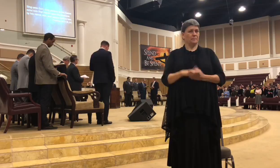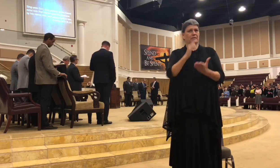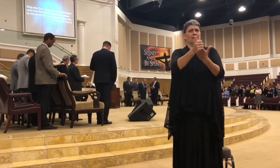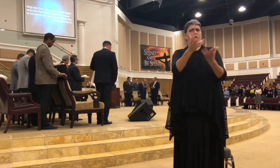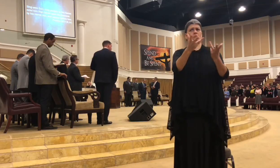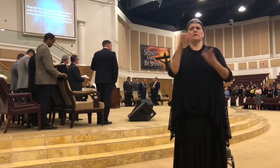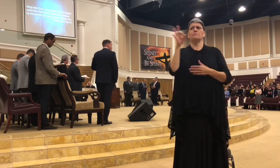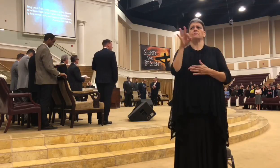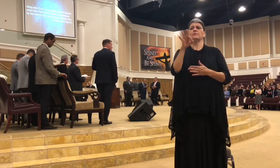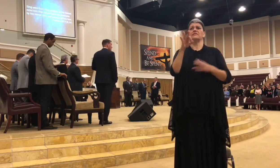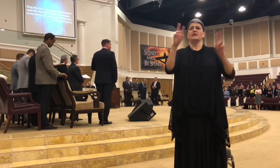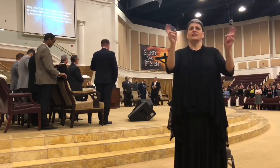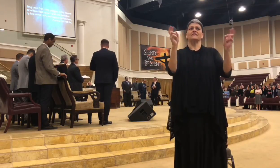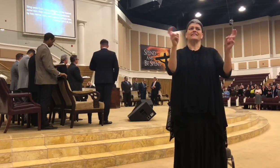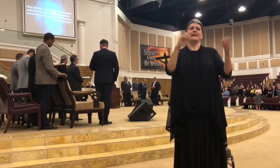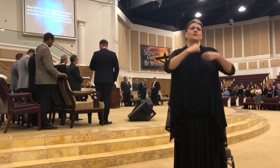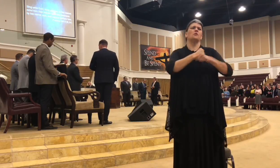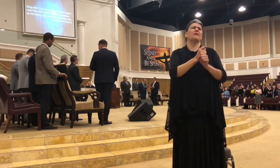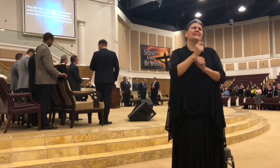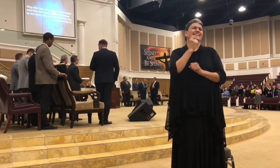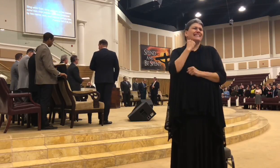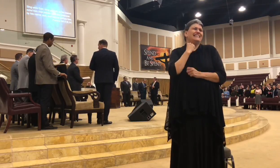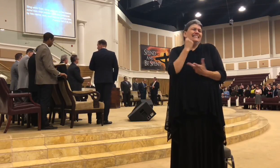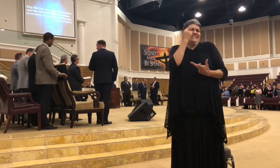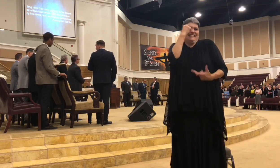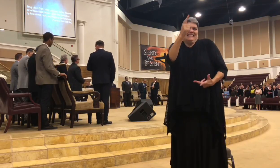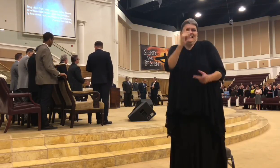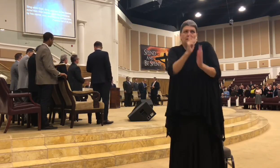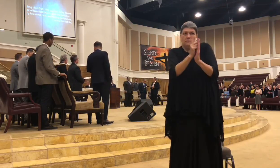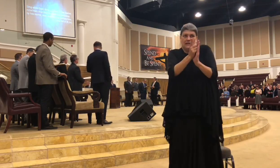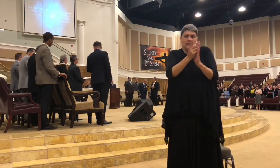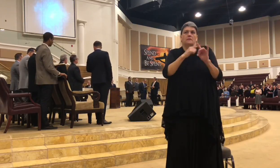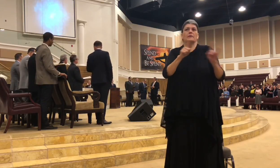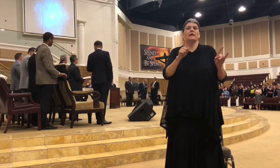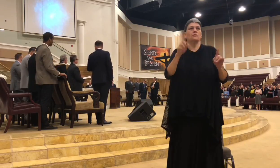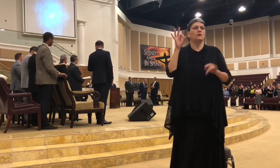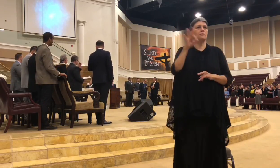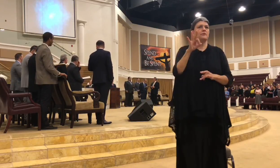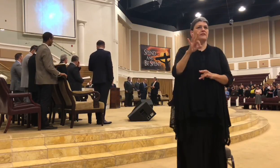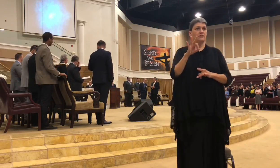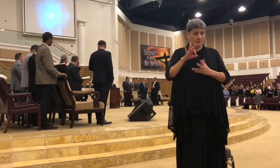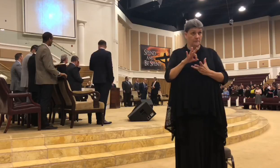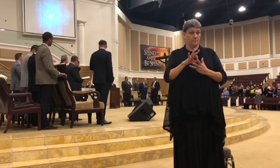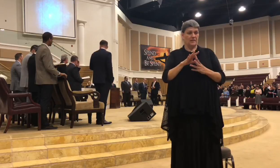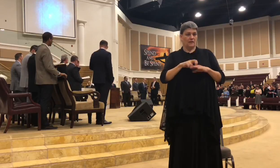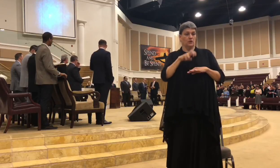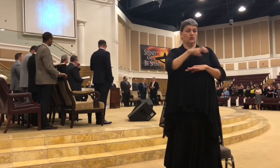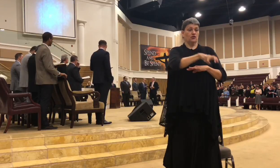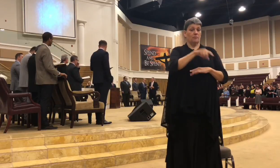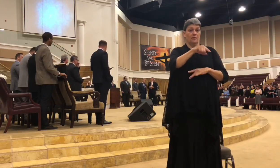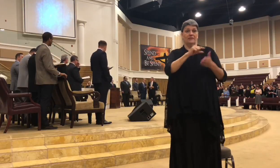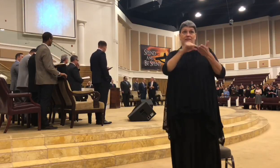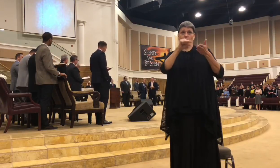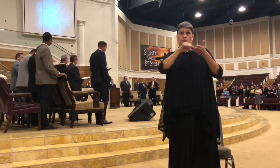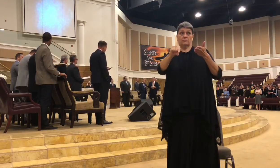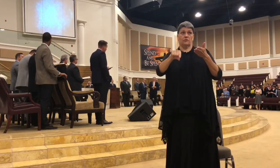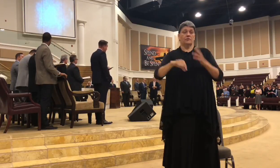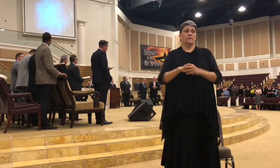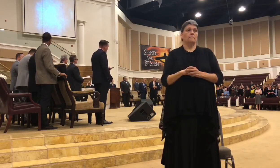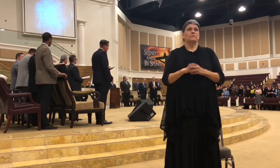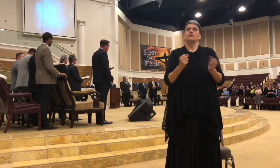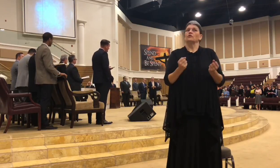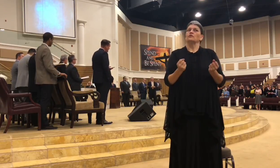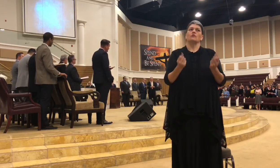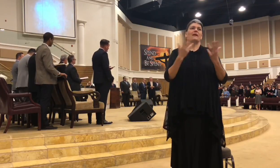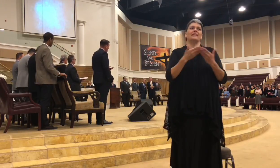want to preach, the title makes sense in a moment. I want to preach from this. This is the part we'll jump off in. There's so much to